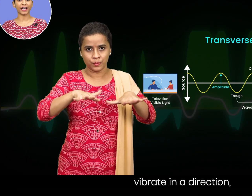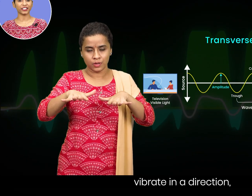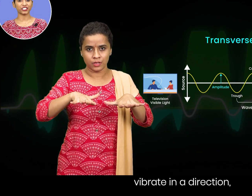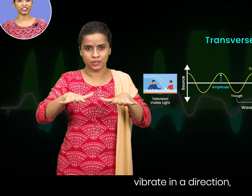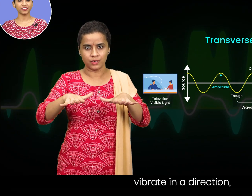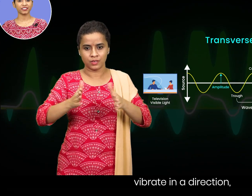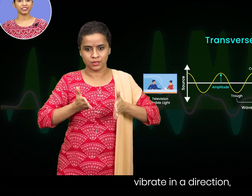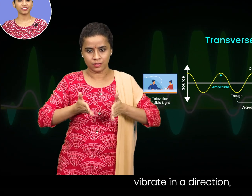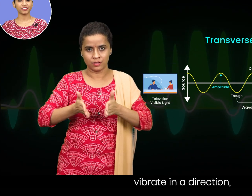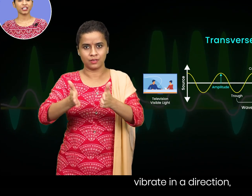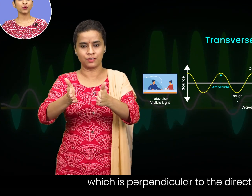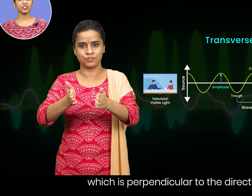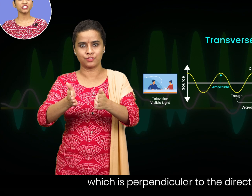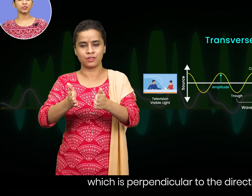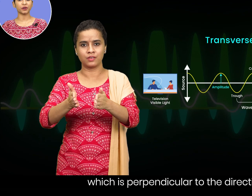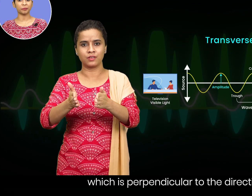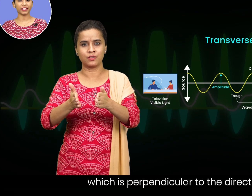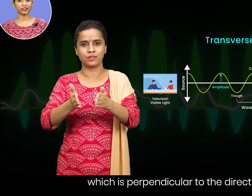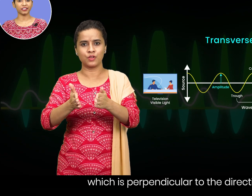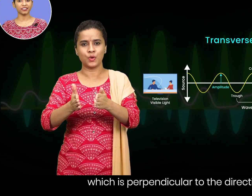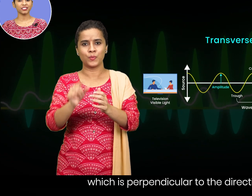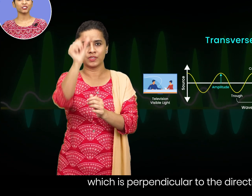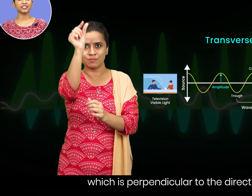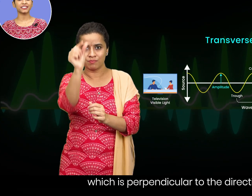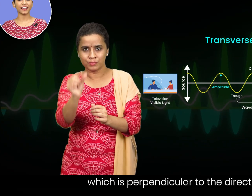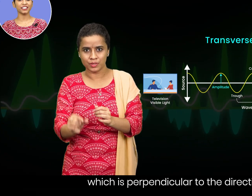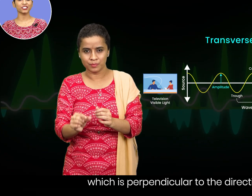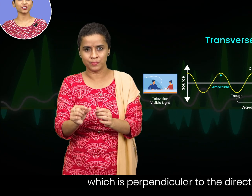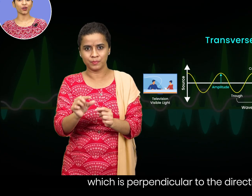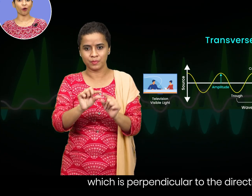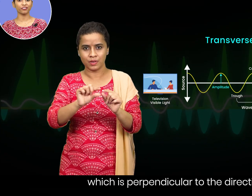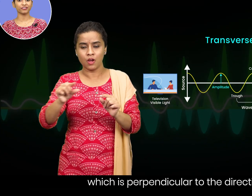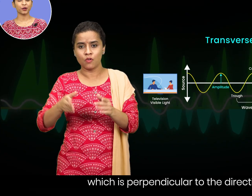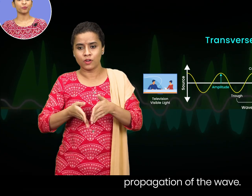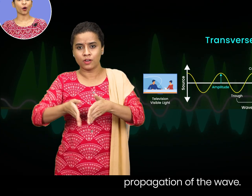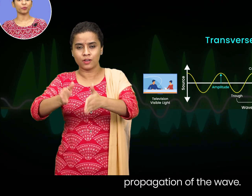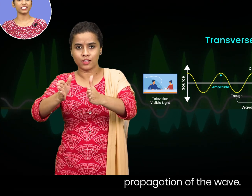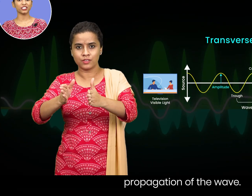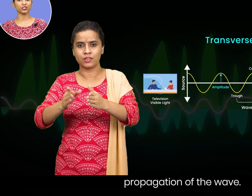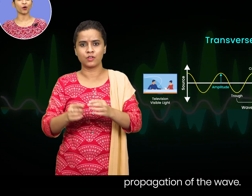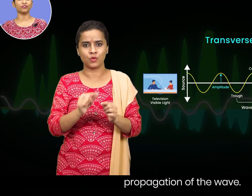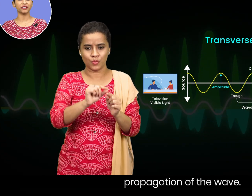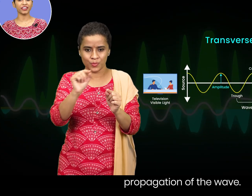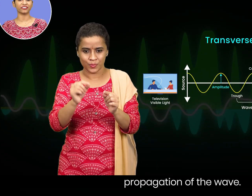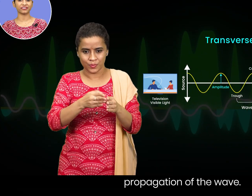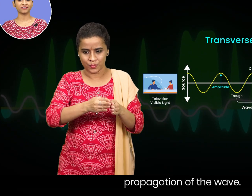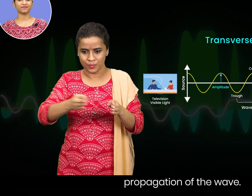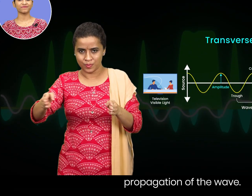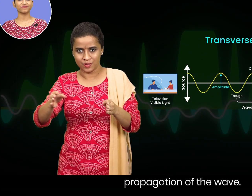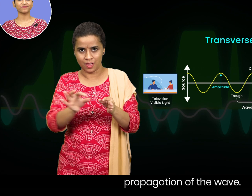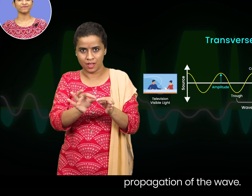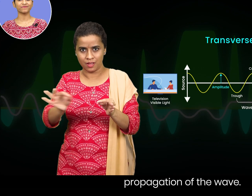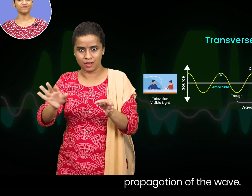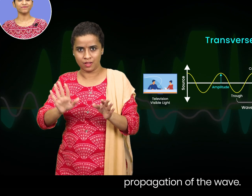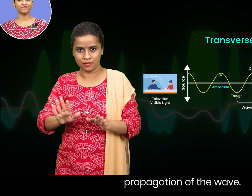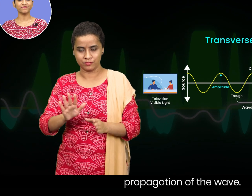a direction which is perpendicular to the direction of propagation of the wave.